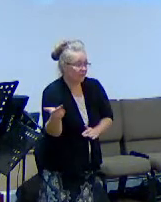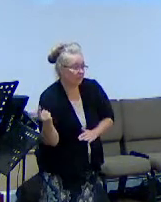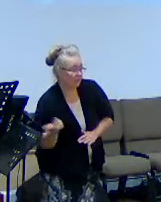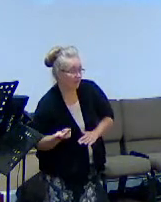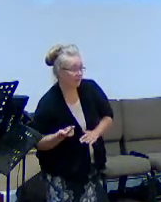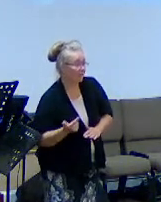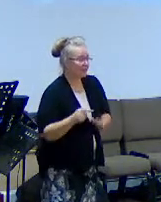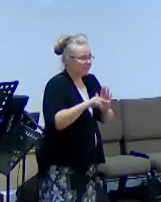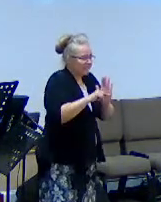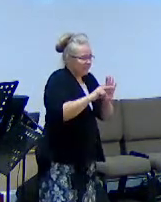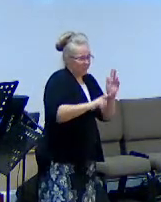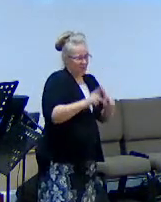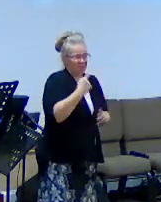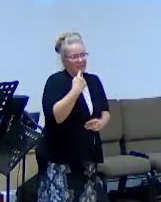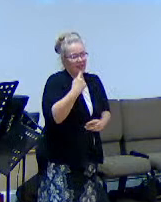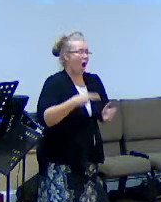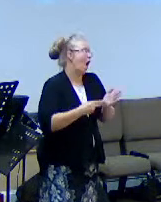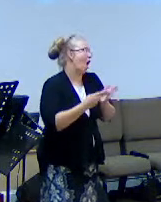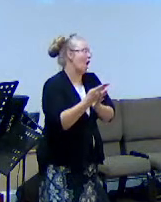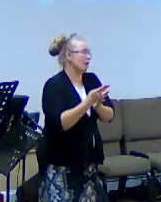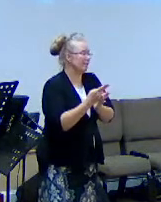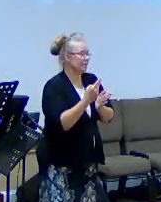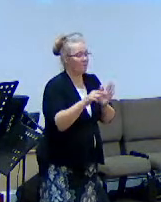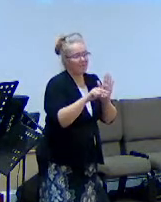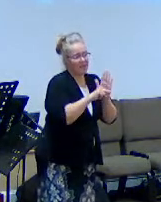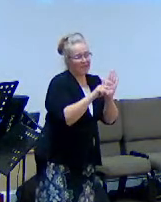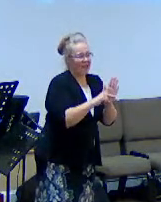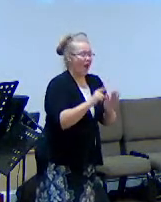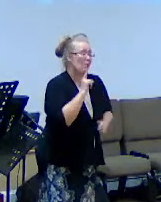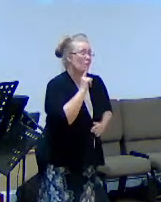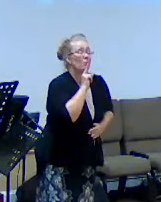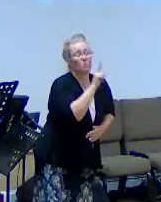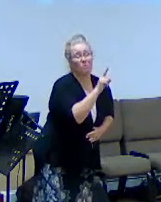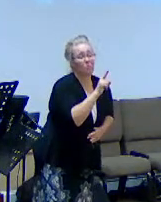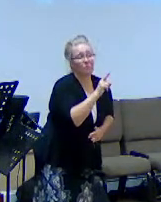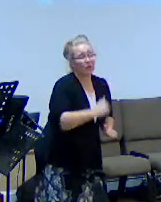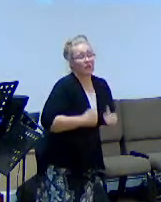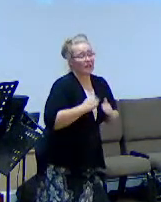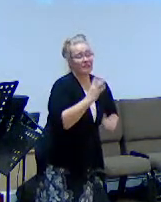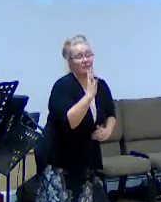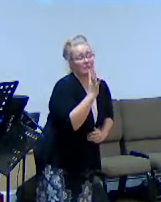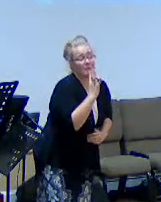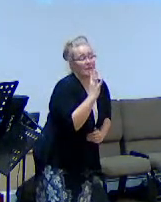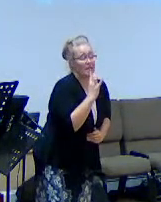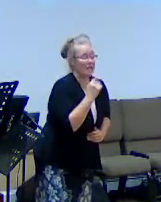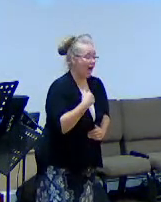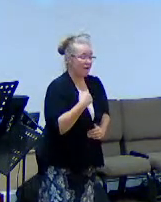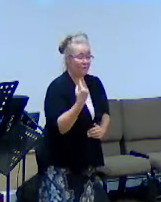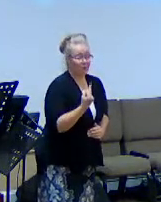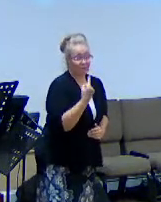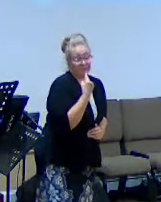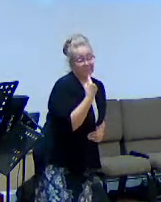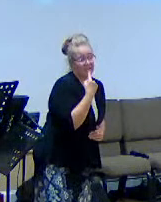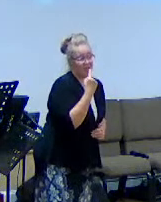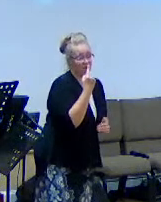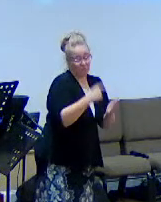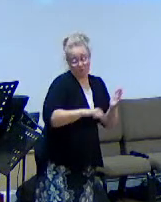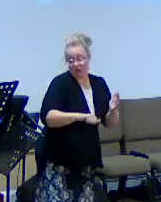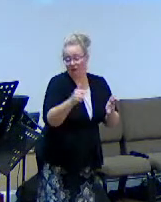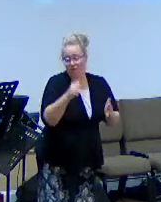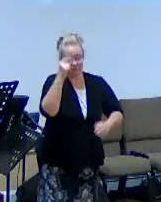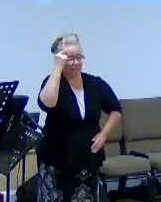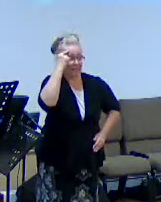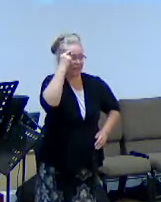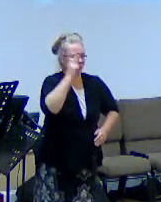the disguise of, I'm just being honest, or I'm just a realist, or I'm just what everybody else is, I'm just saying what everybody else is thinking. A